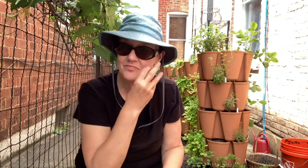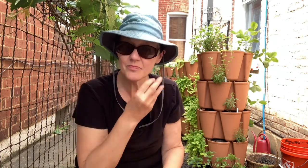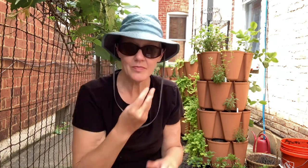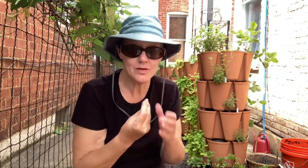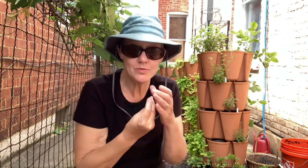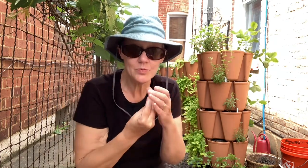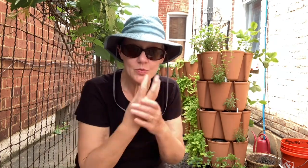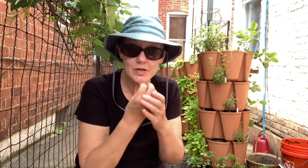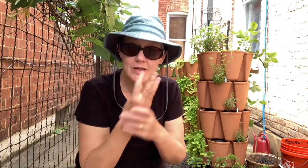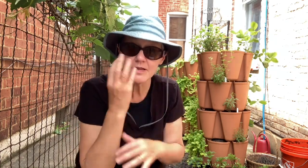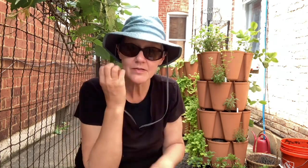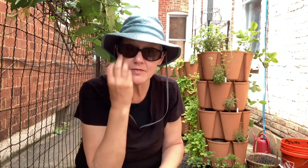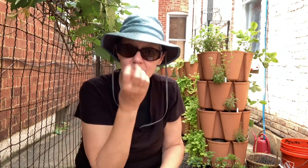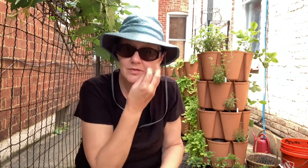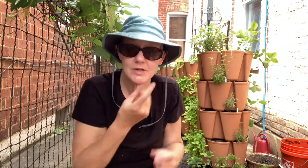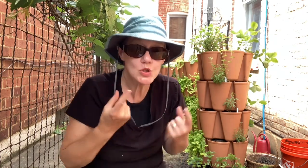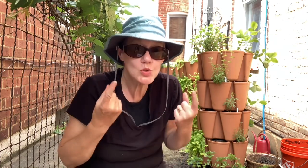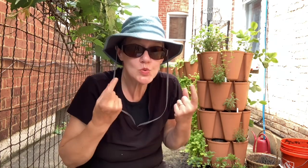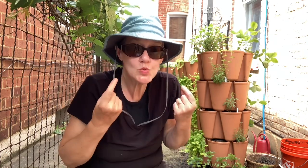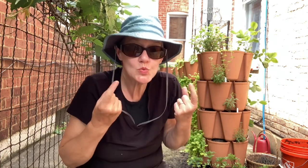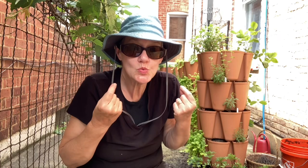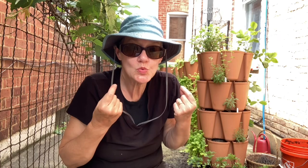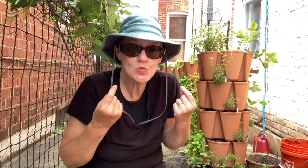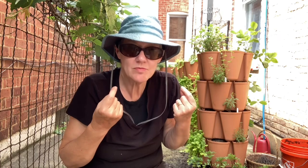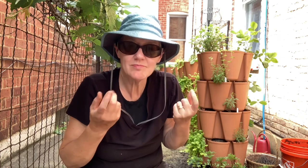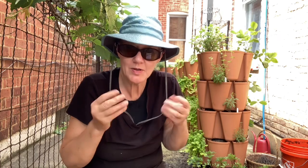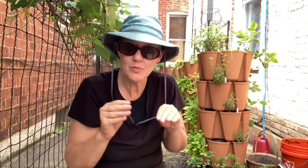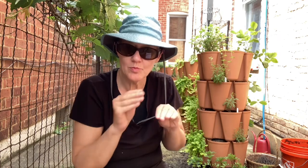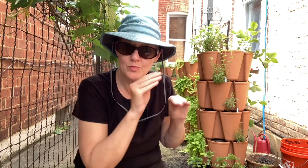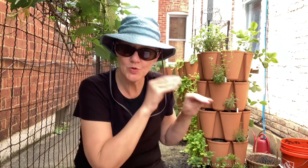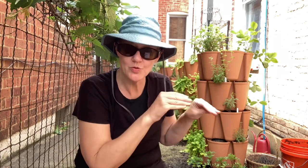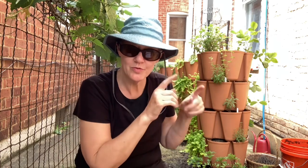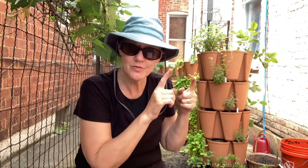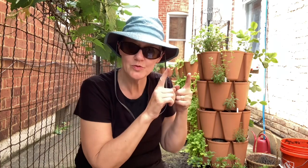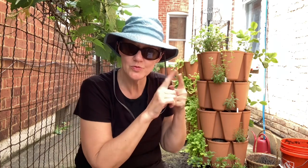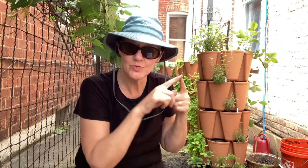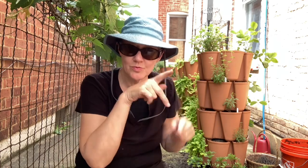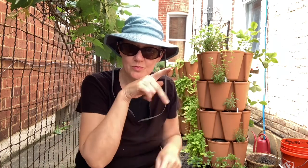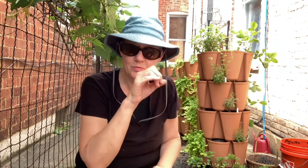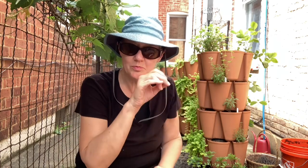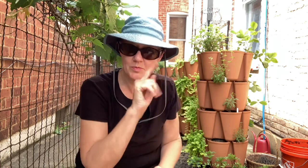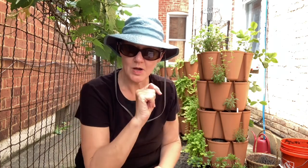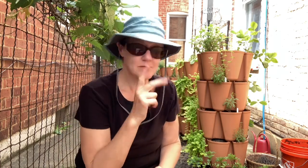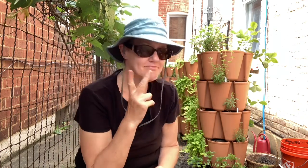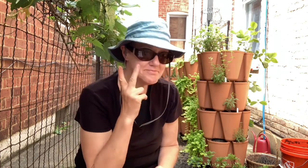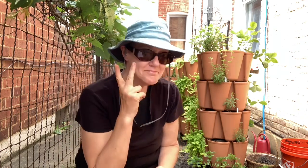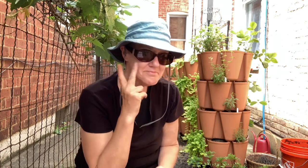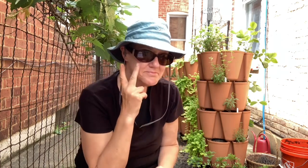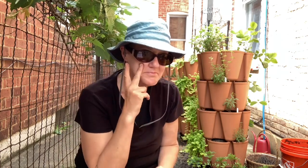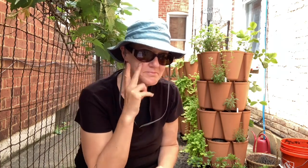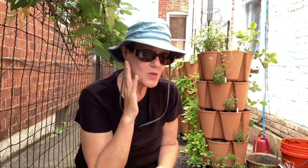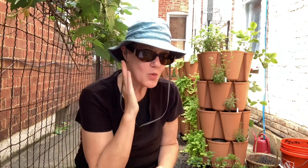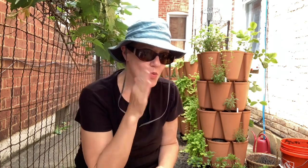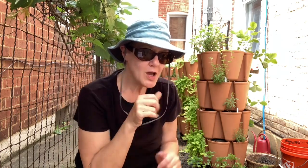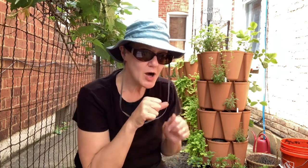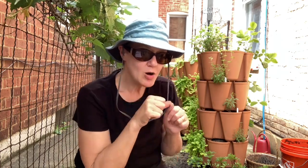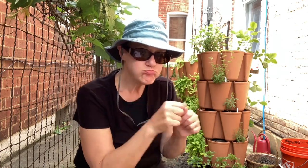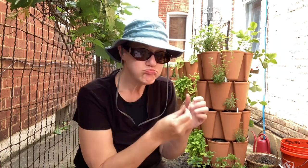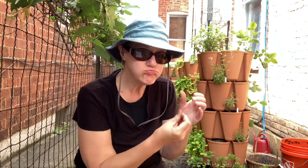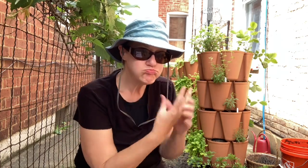to switch out the other 2 for summer flowers. Now I did save those spring flowers, and I put them in a